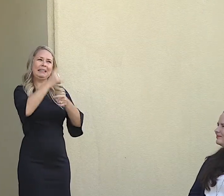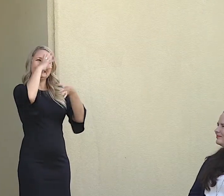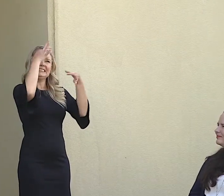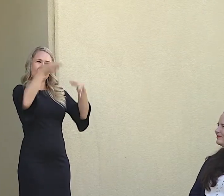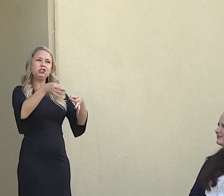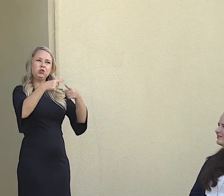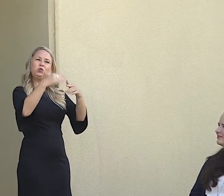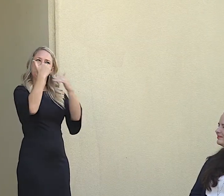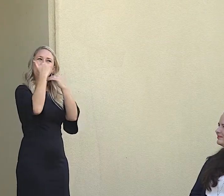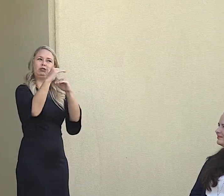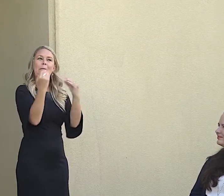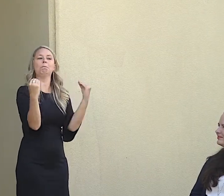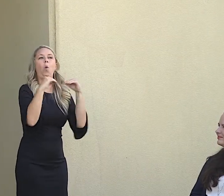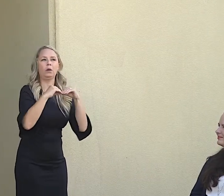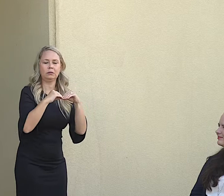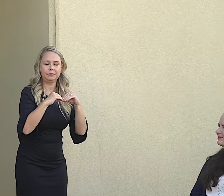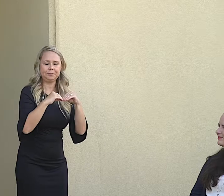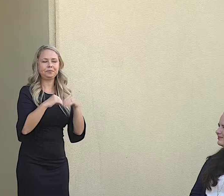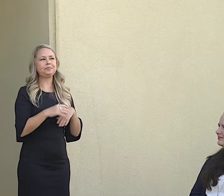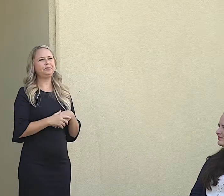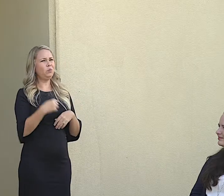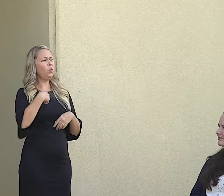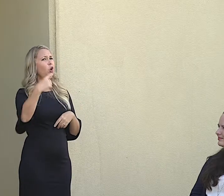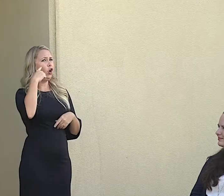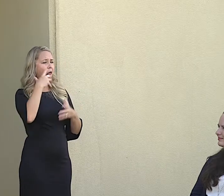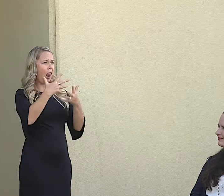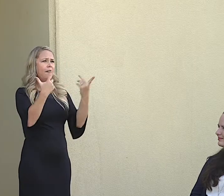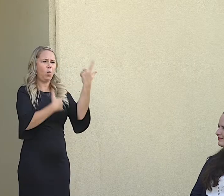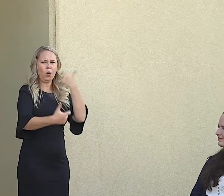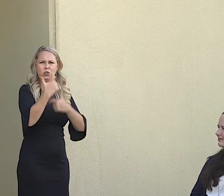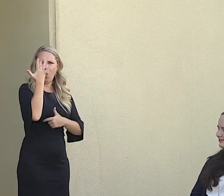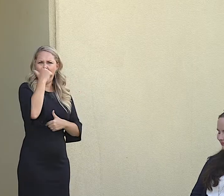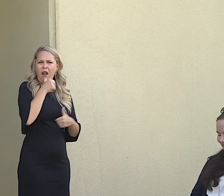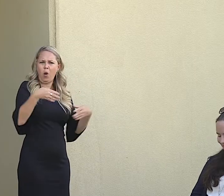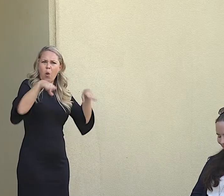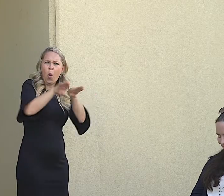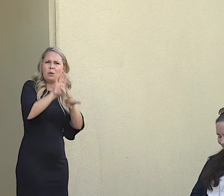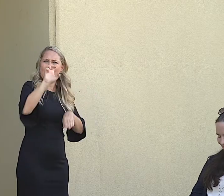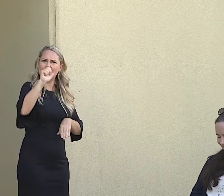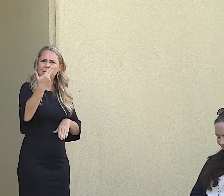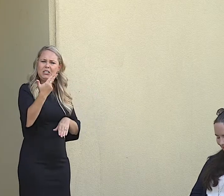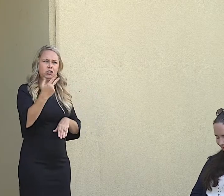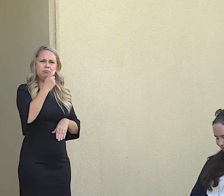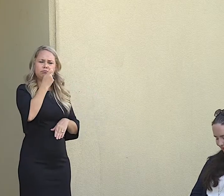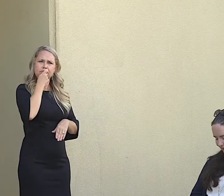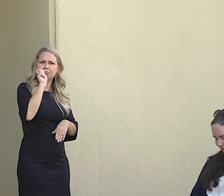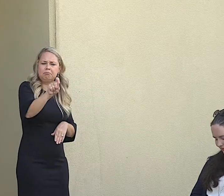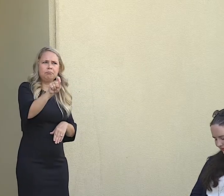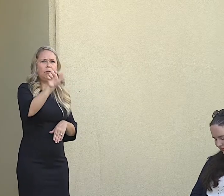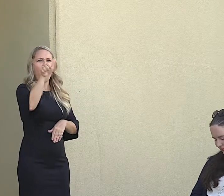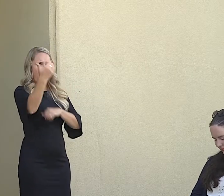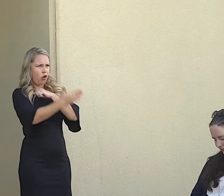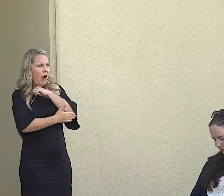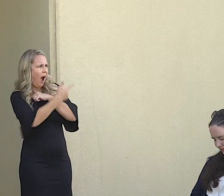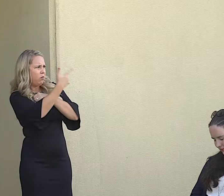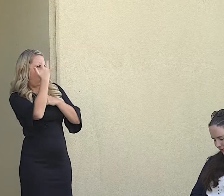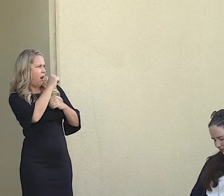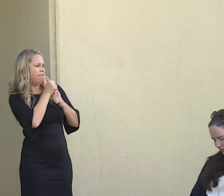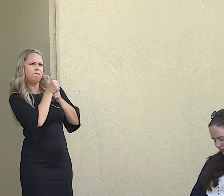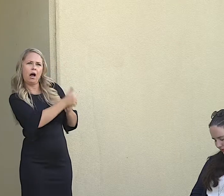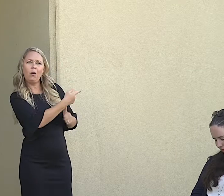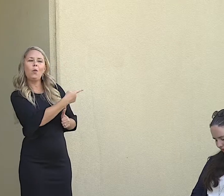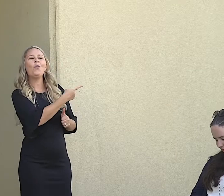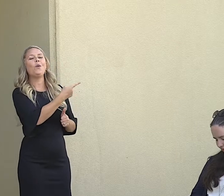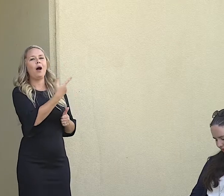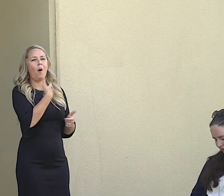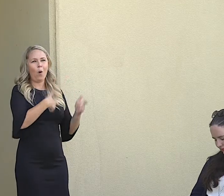to further restrict it. We've heard a lot of questions, why not close the beaches down completely? Other counties are doing it. What